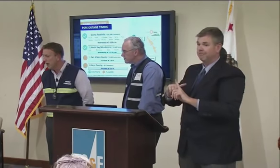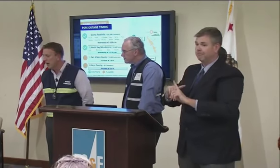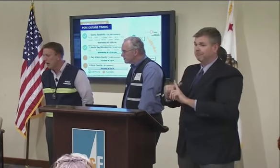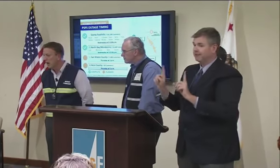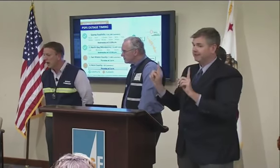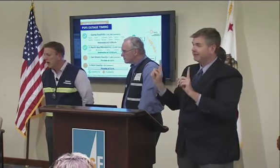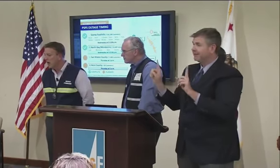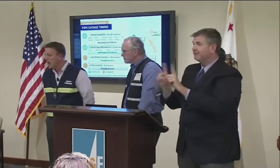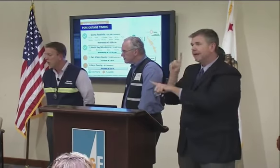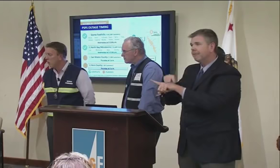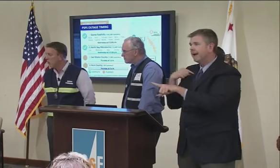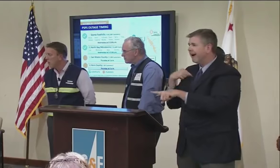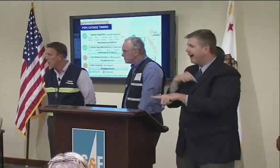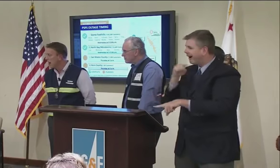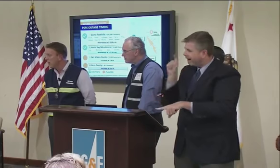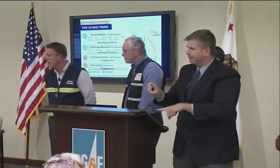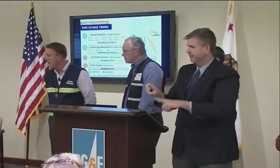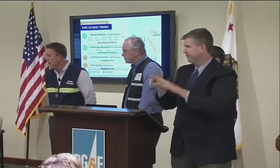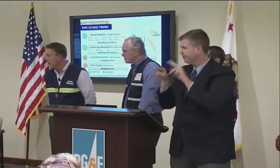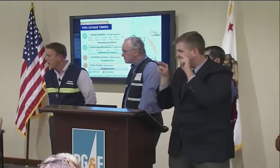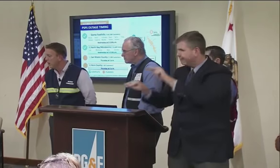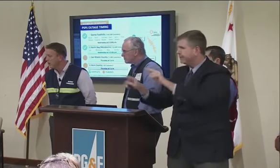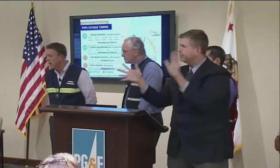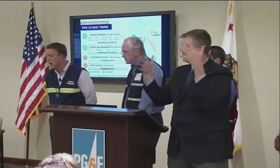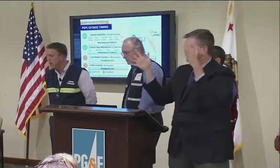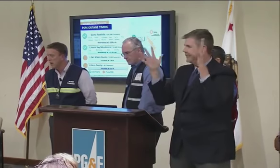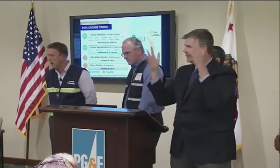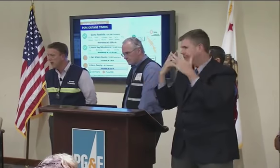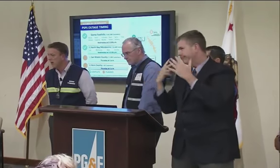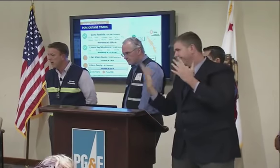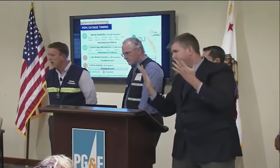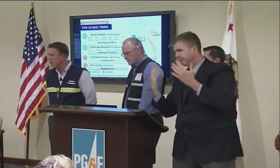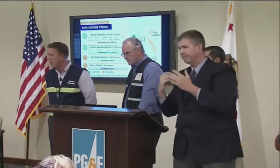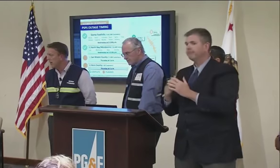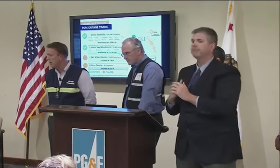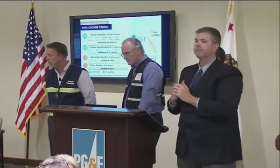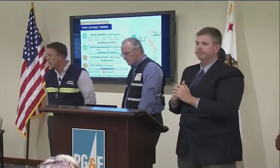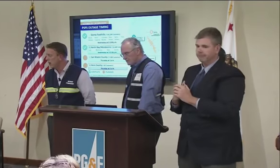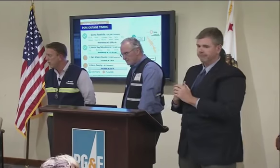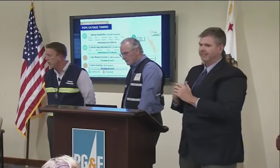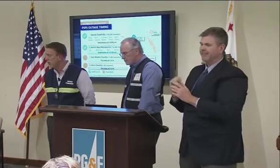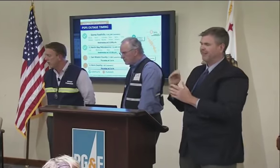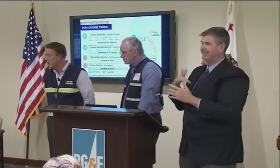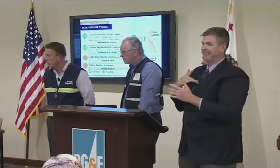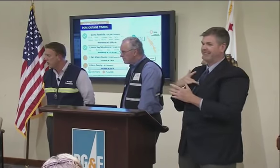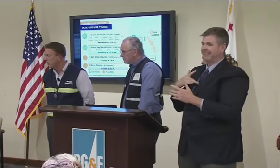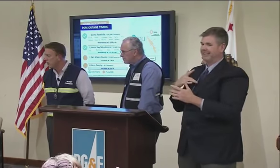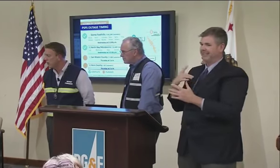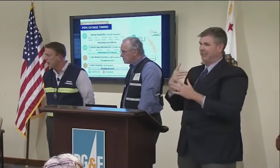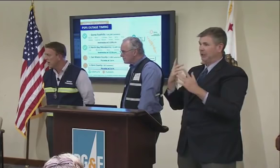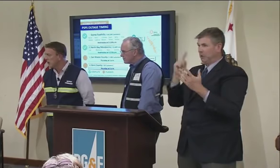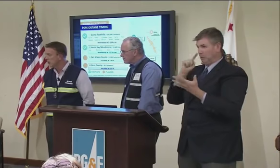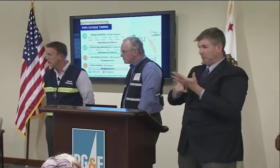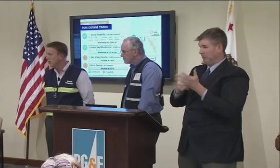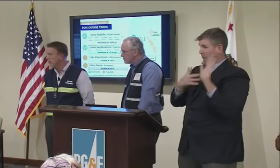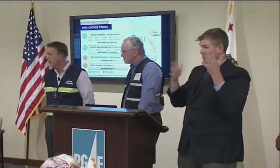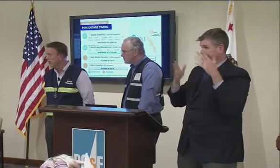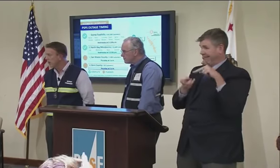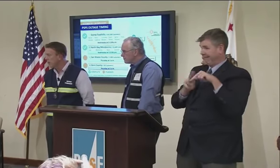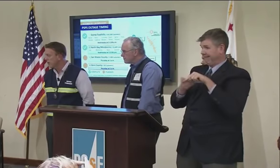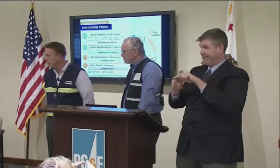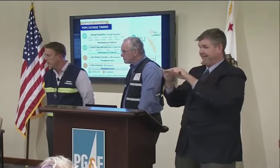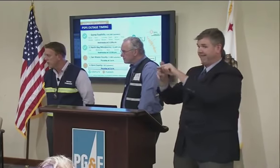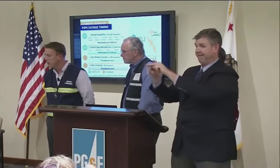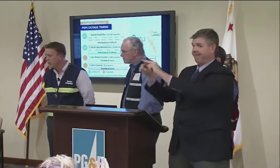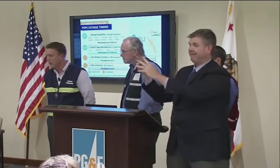timing. We were monitoring that in real time and felt the need. We saw a little increase in the wind conditions with our